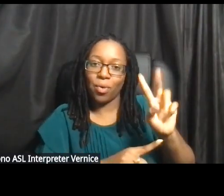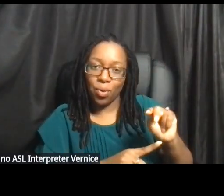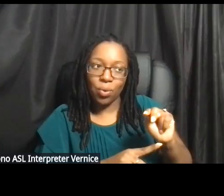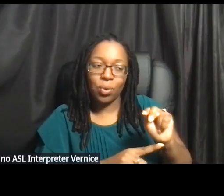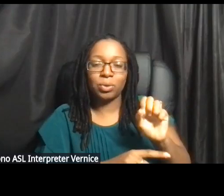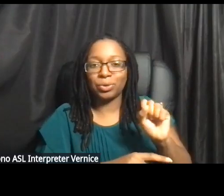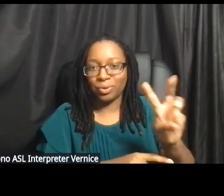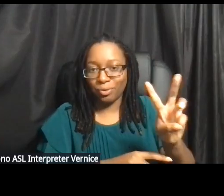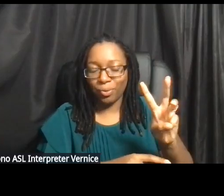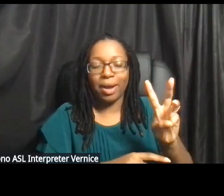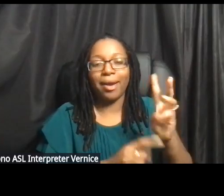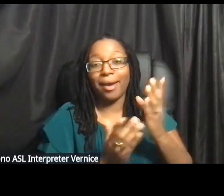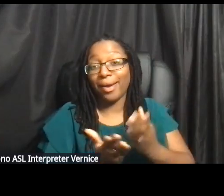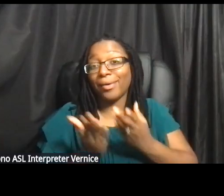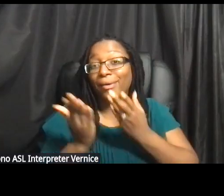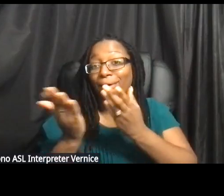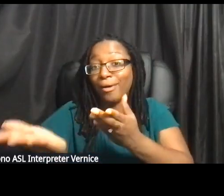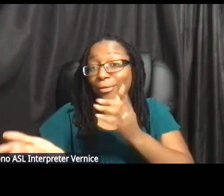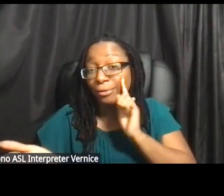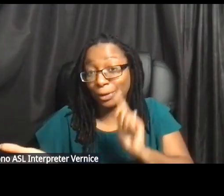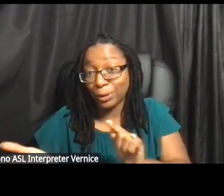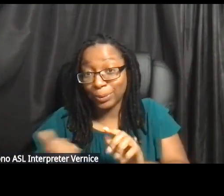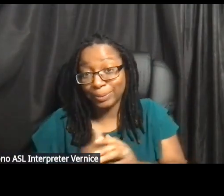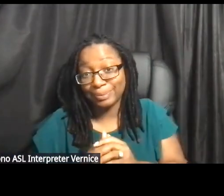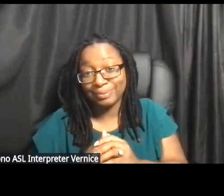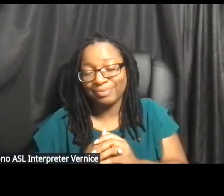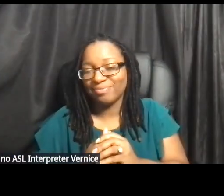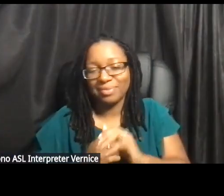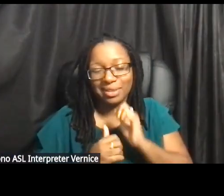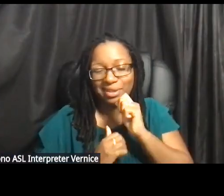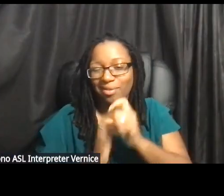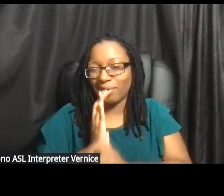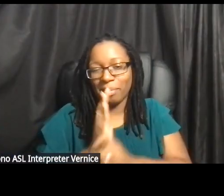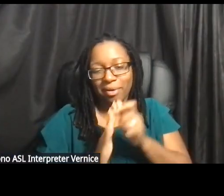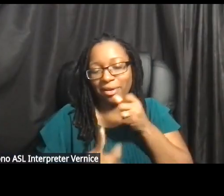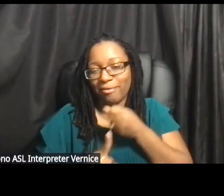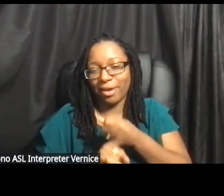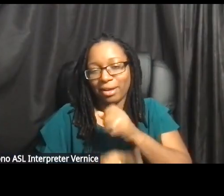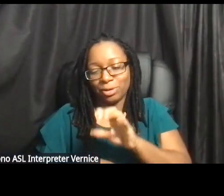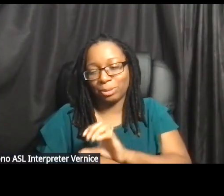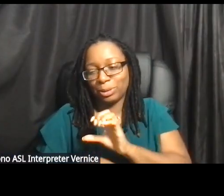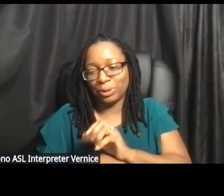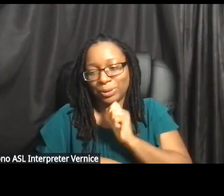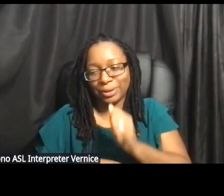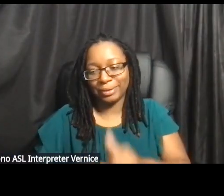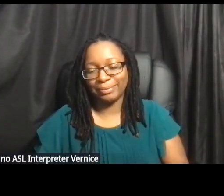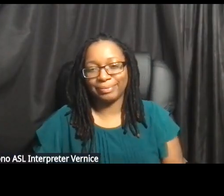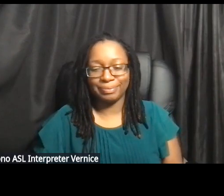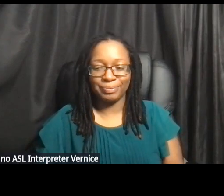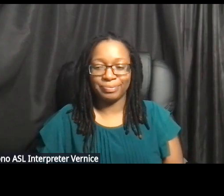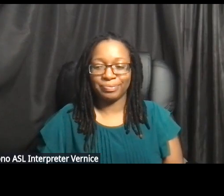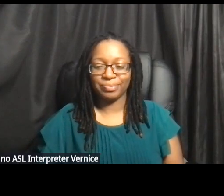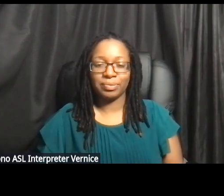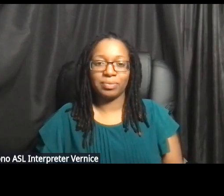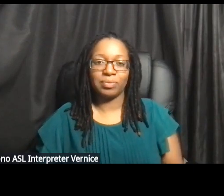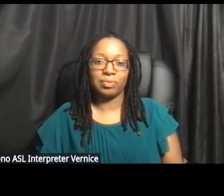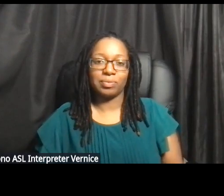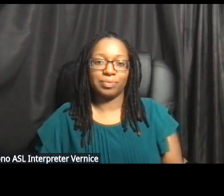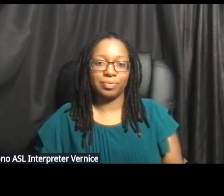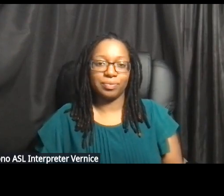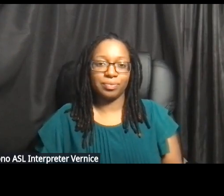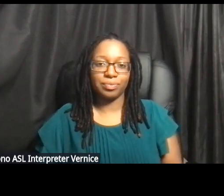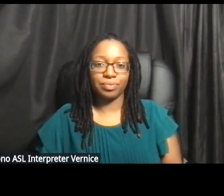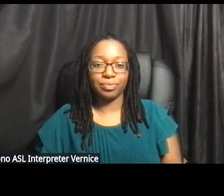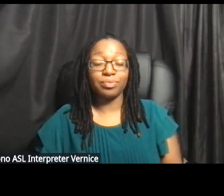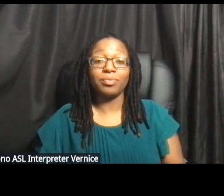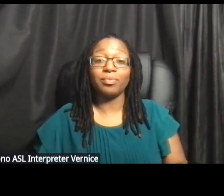you. It doesn't automatically affect like what's on your computer. So in terms of the world